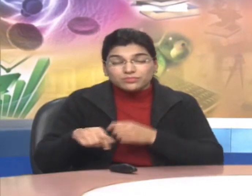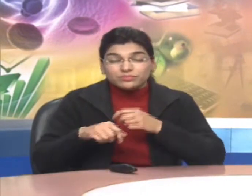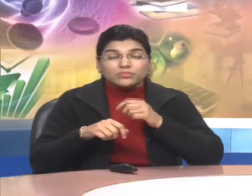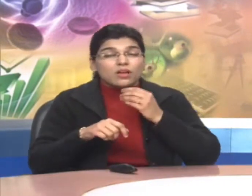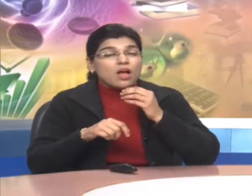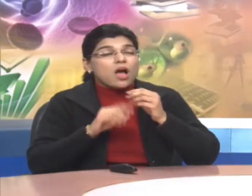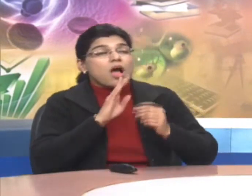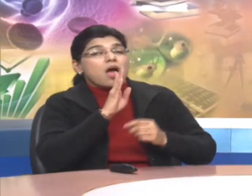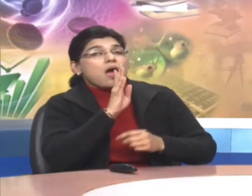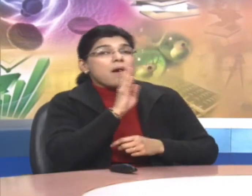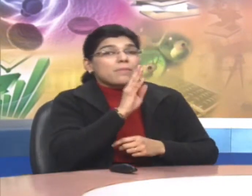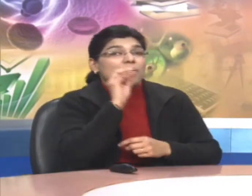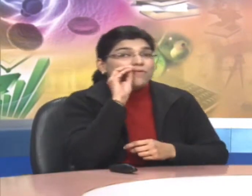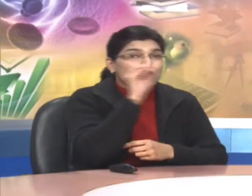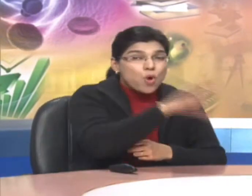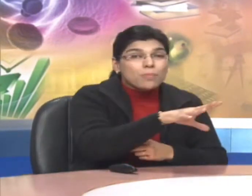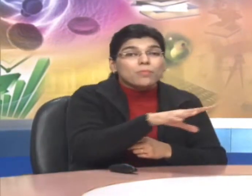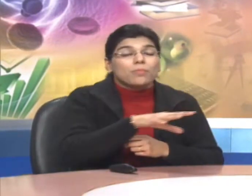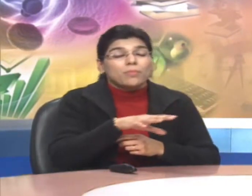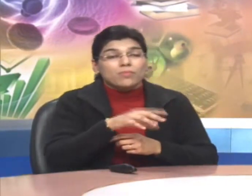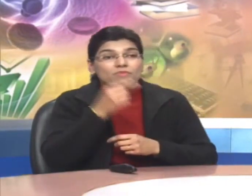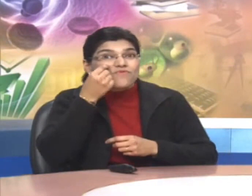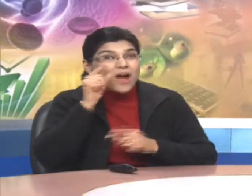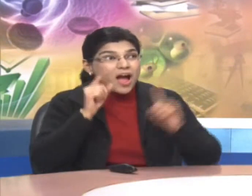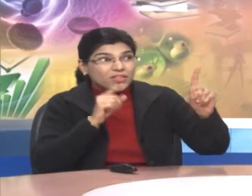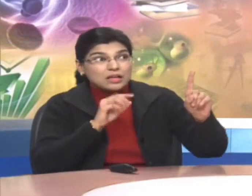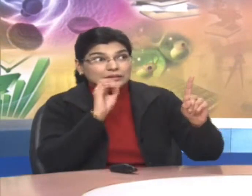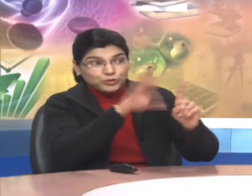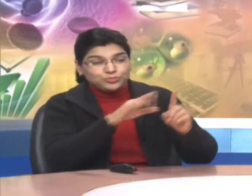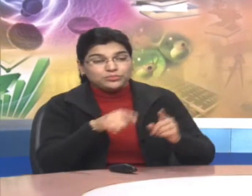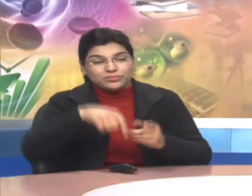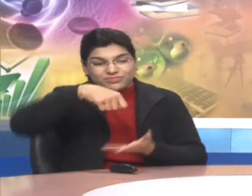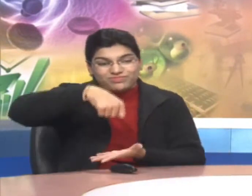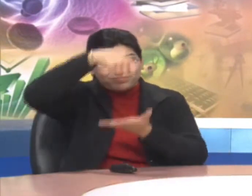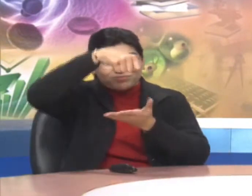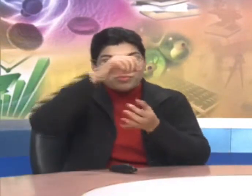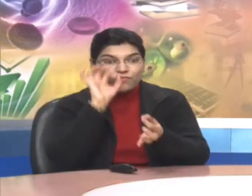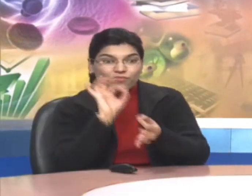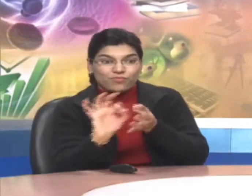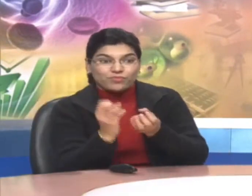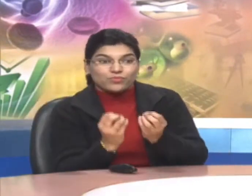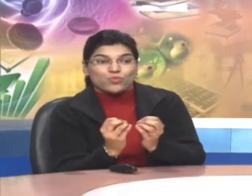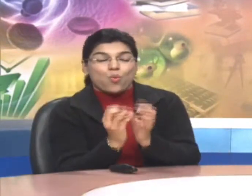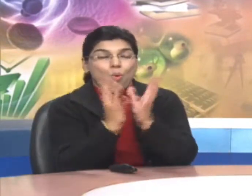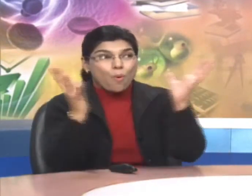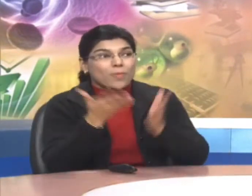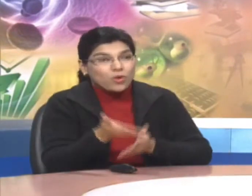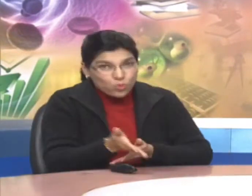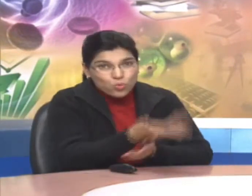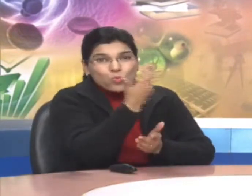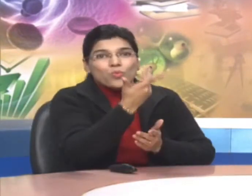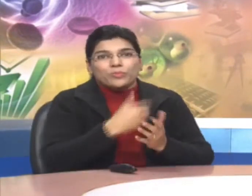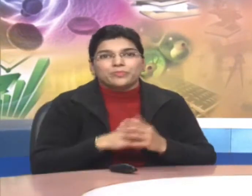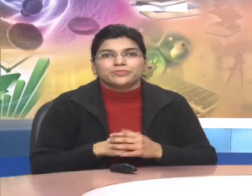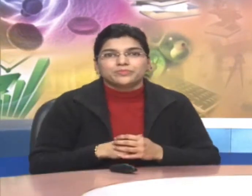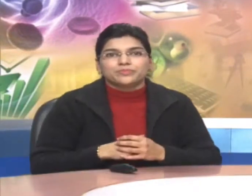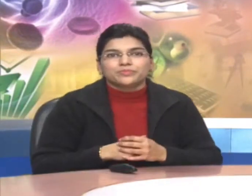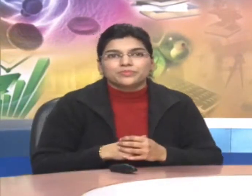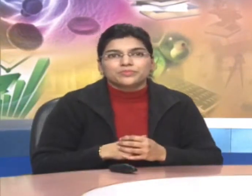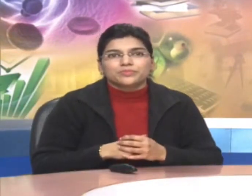Father, it's time to light the lamp, he mumbled, and then realizing that